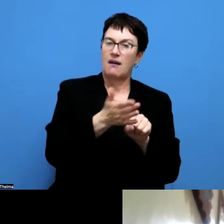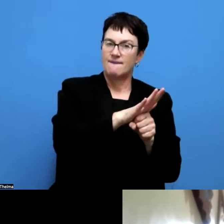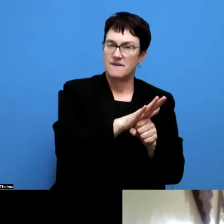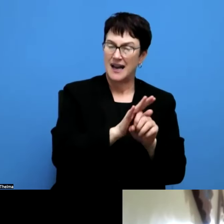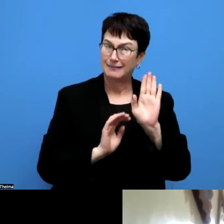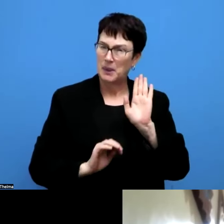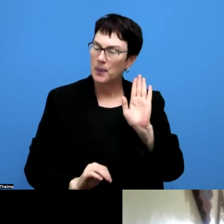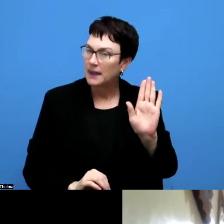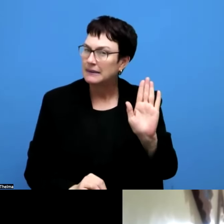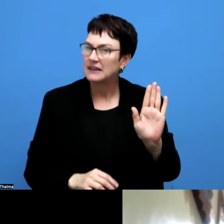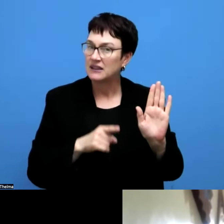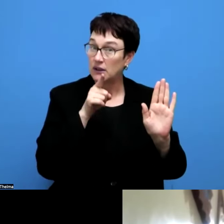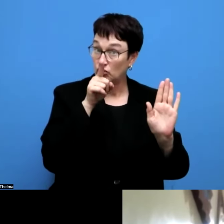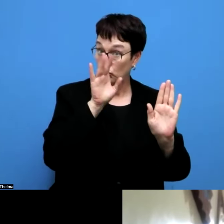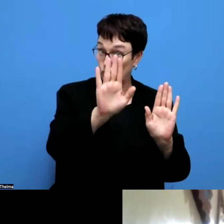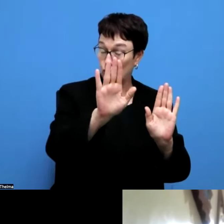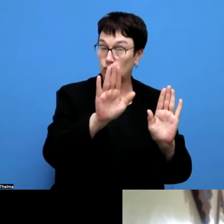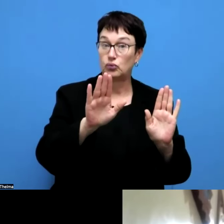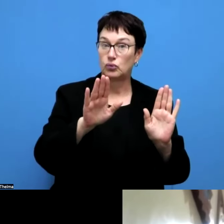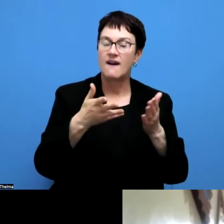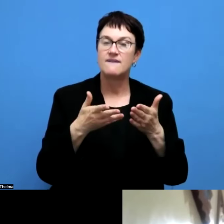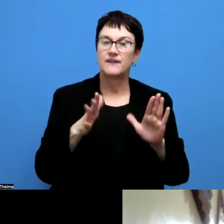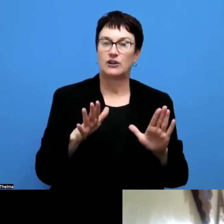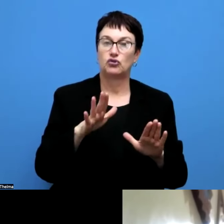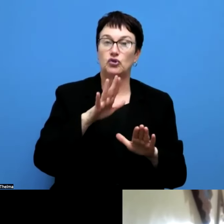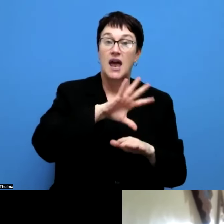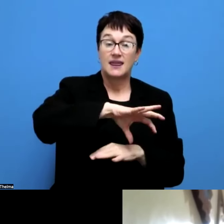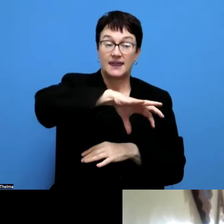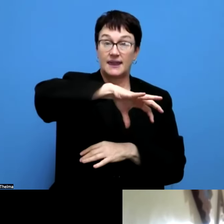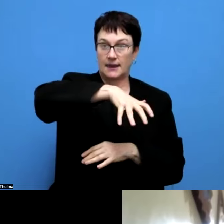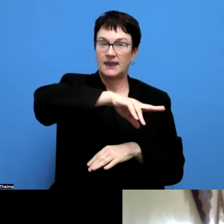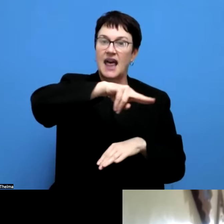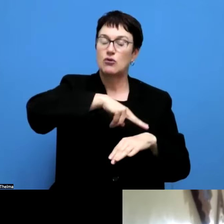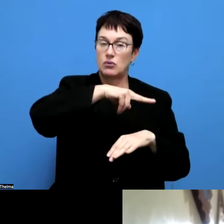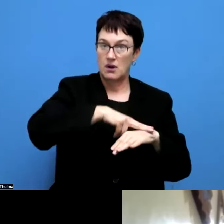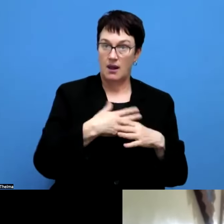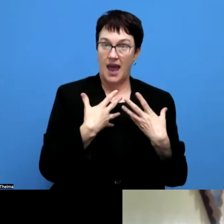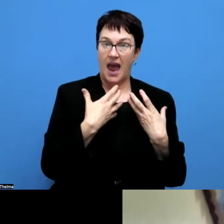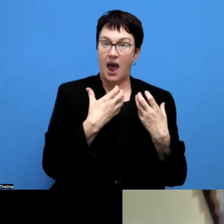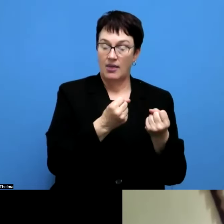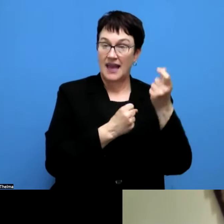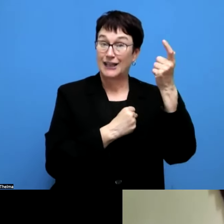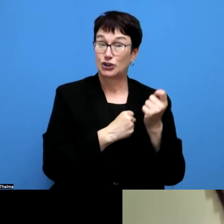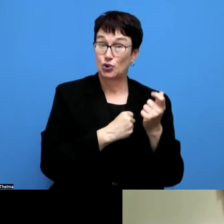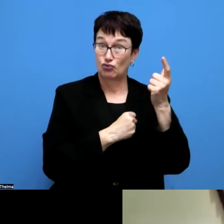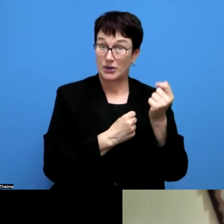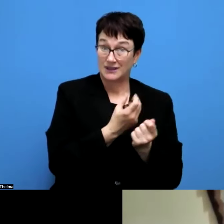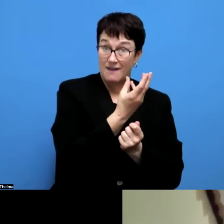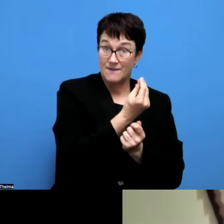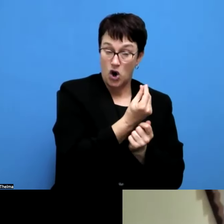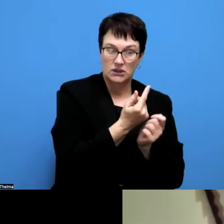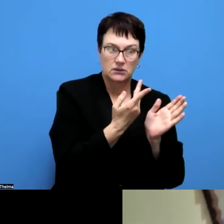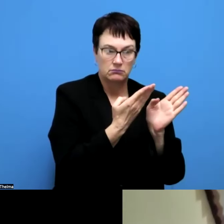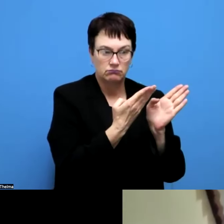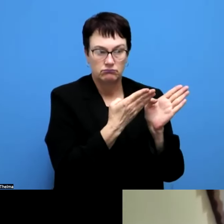transitioning from the National Health Insurance Fund to the Social Health Authority and how inclusion of disabilities, persons with